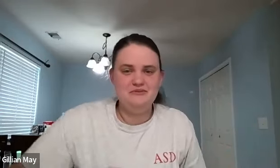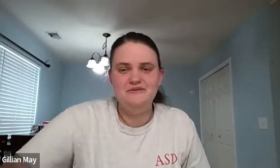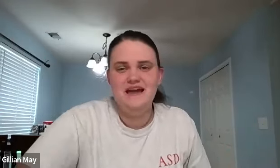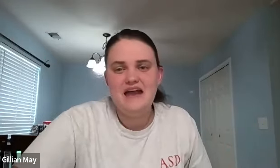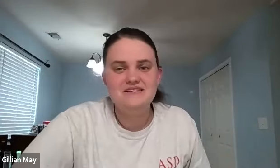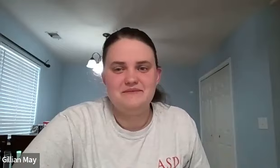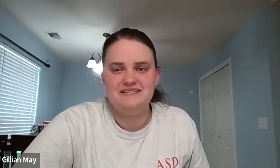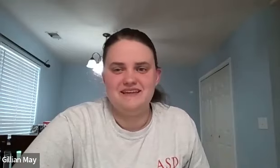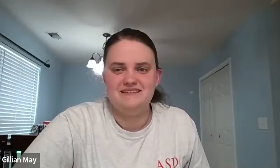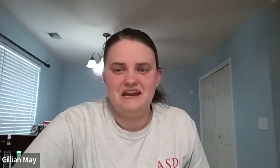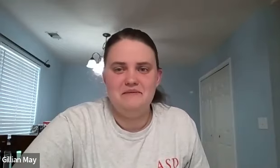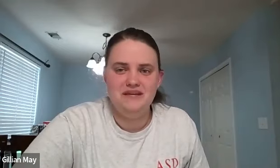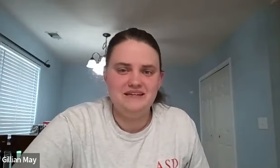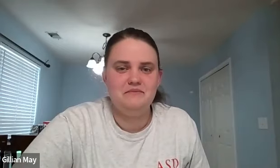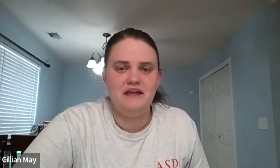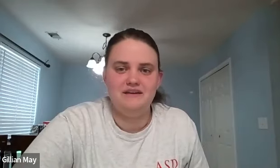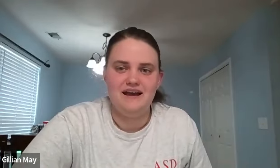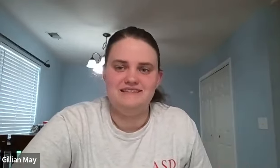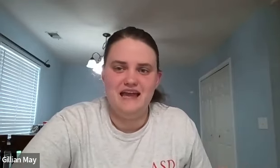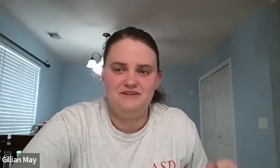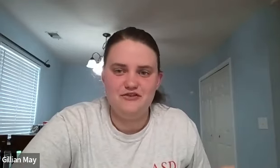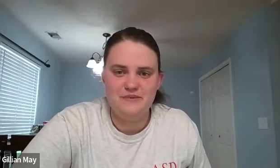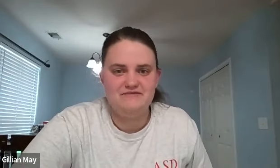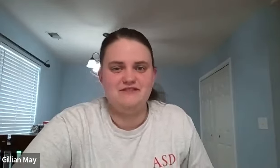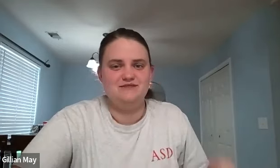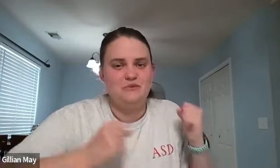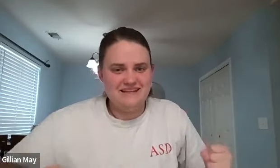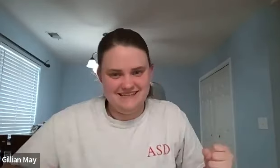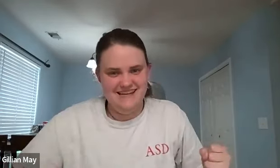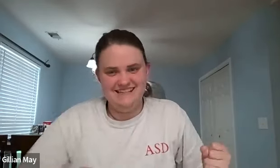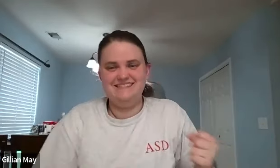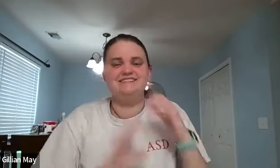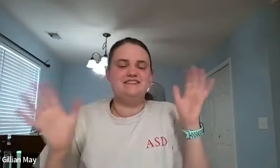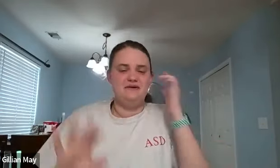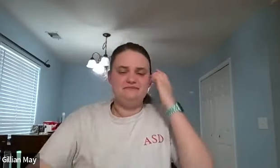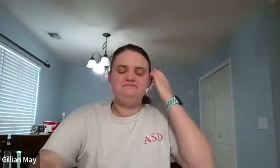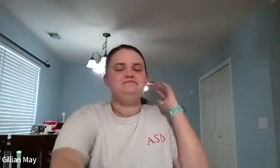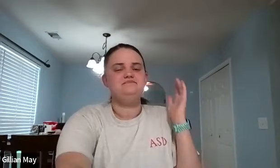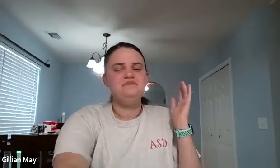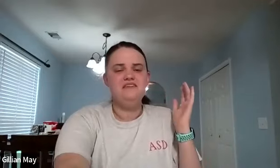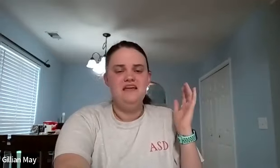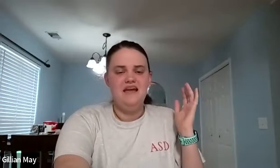people, every time I see that sign, I immediately am like, guys, I have another debate for this. What is this? So,